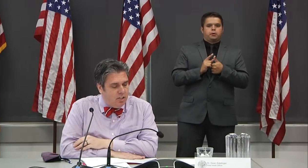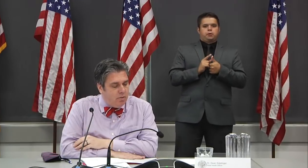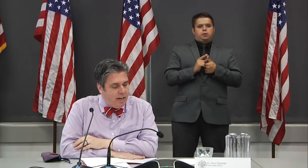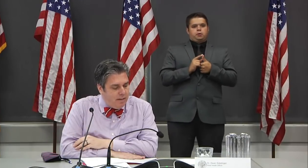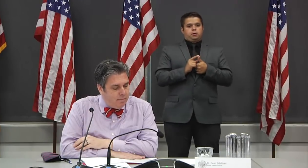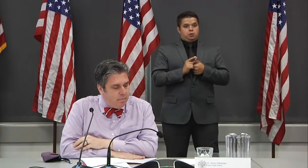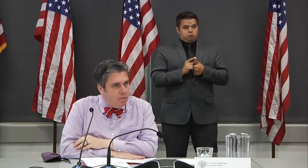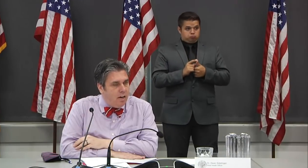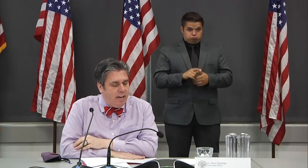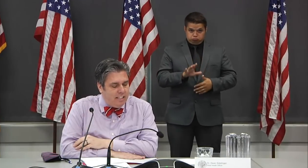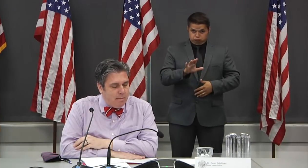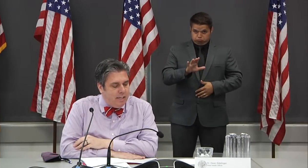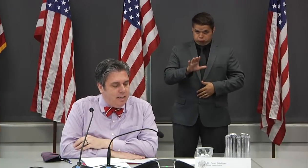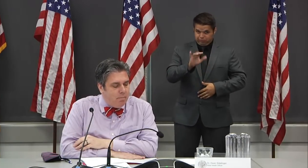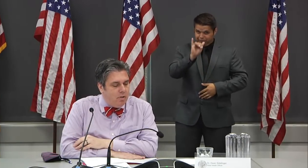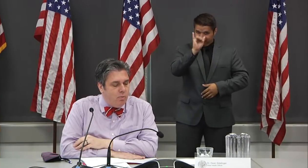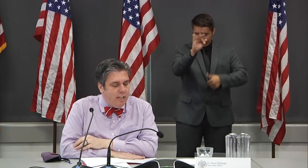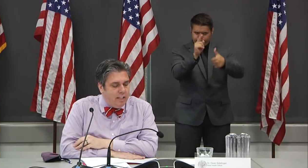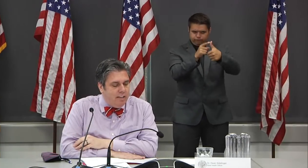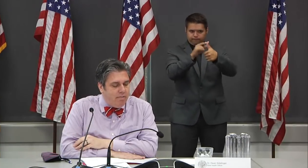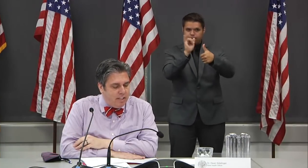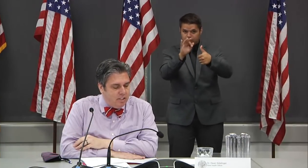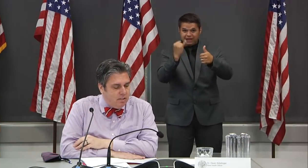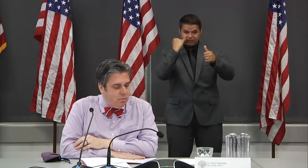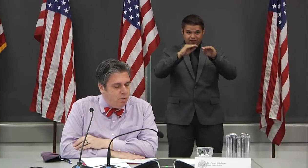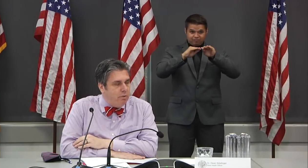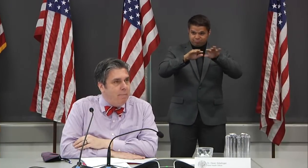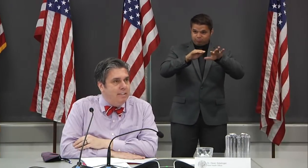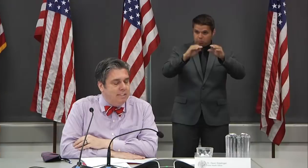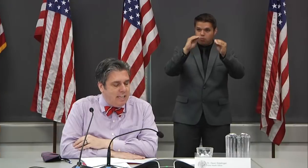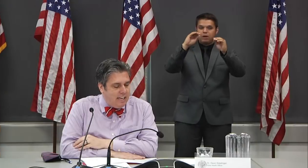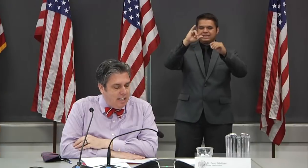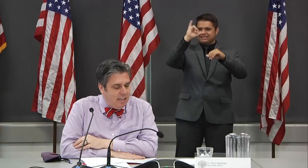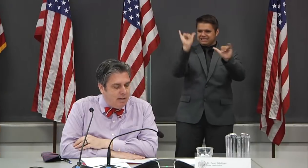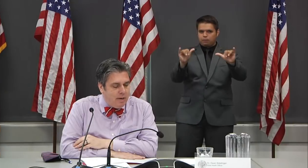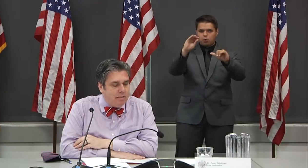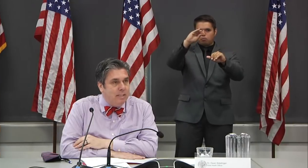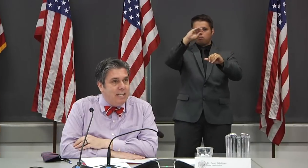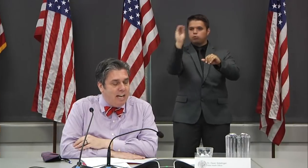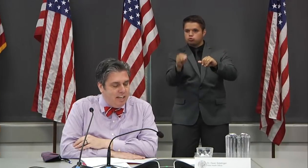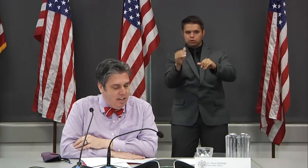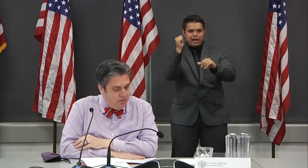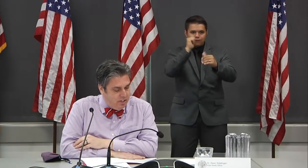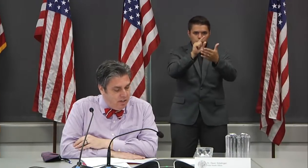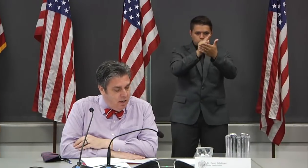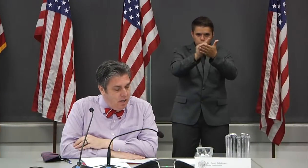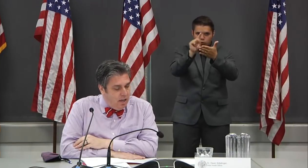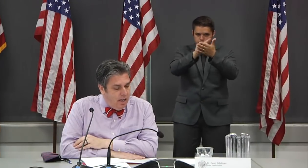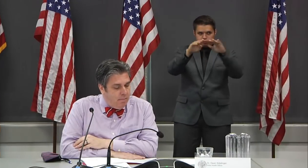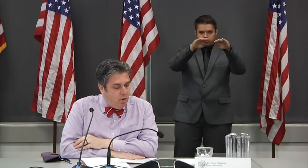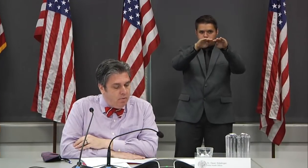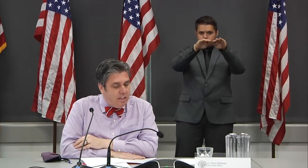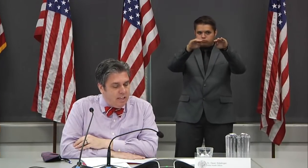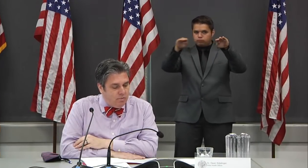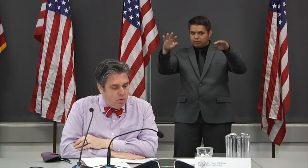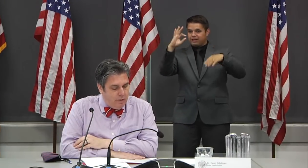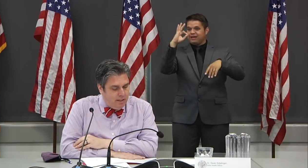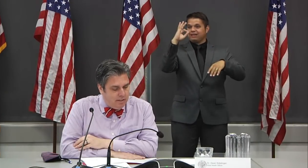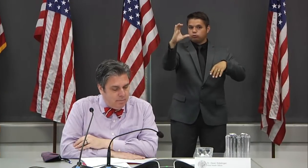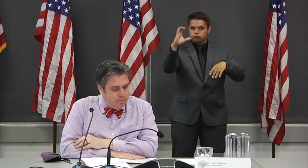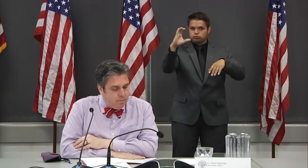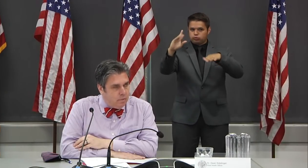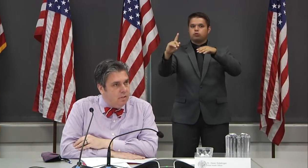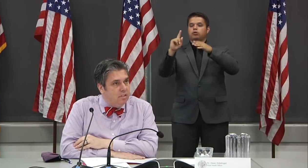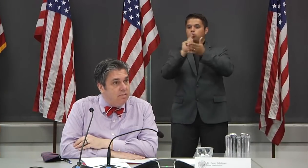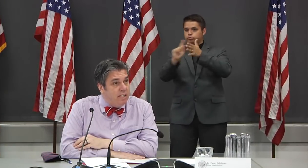at its current rate, our estimated number of weekly infections will remain steady at approximately 900 over the next 4